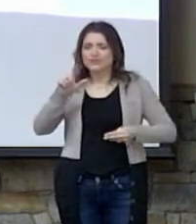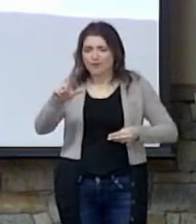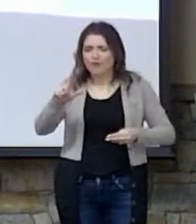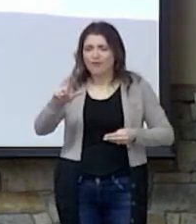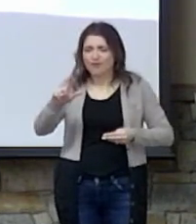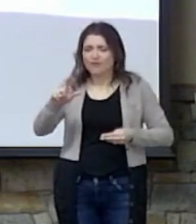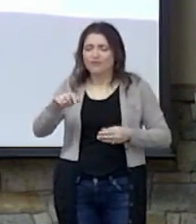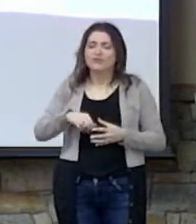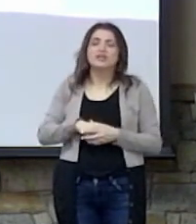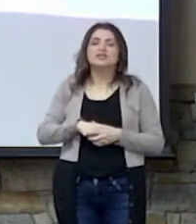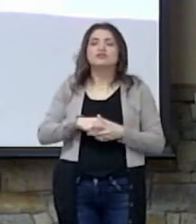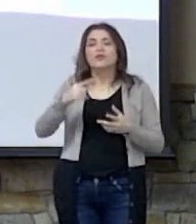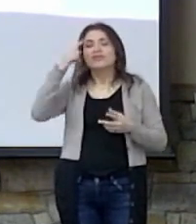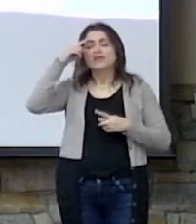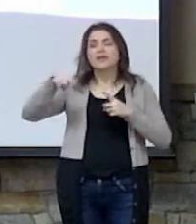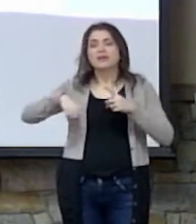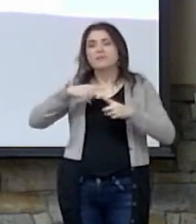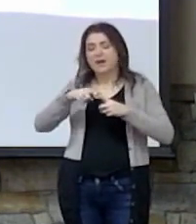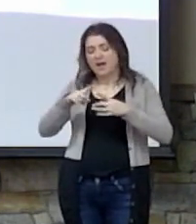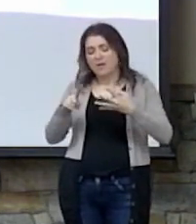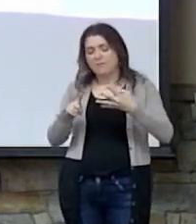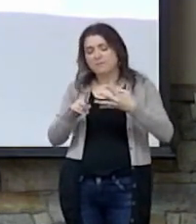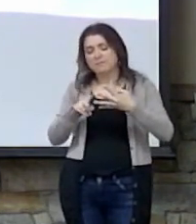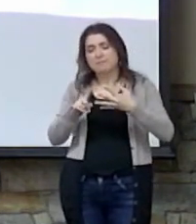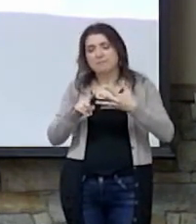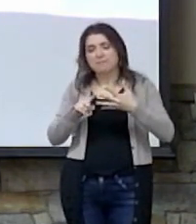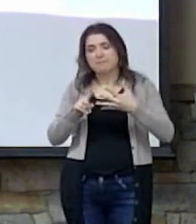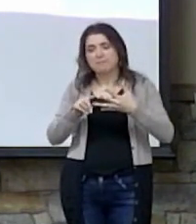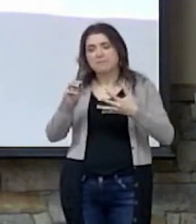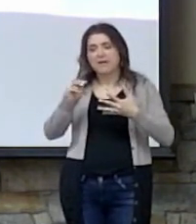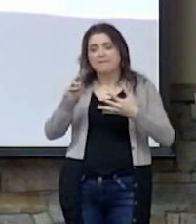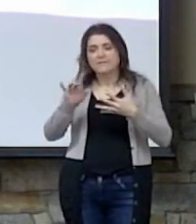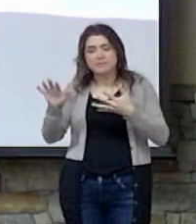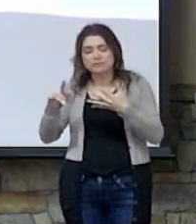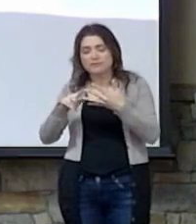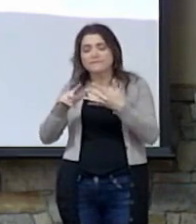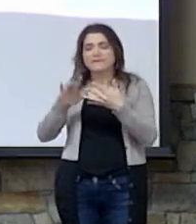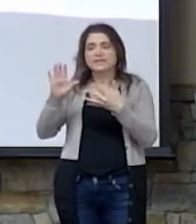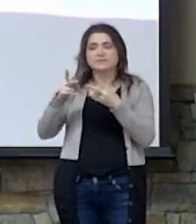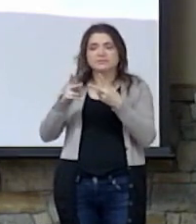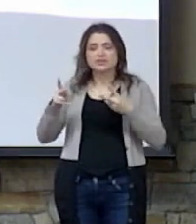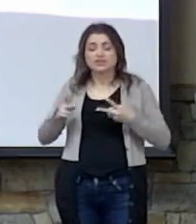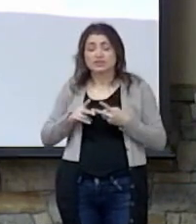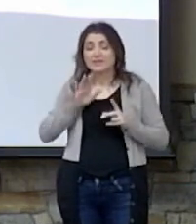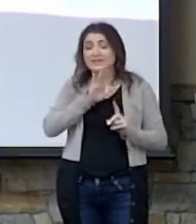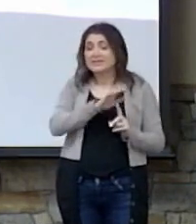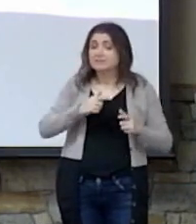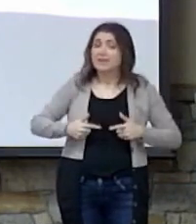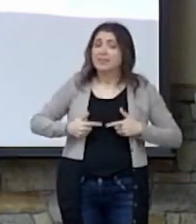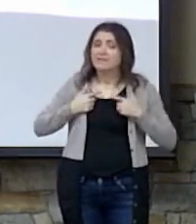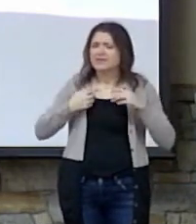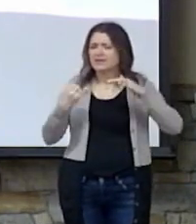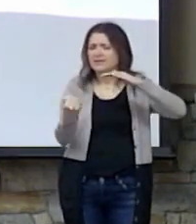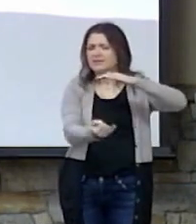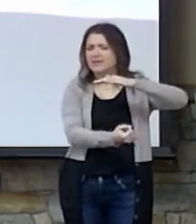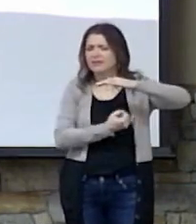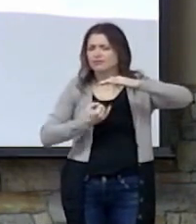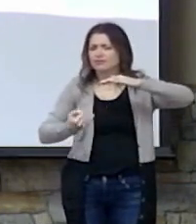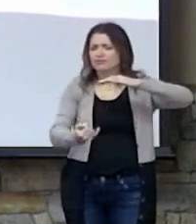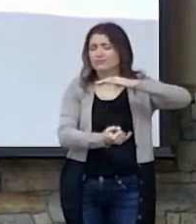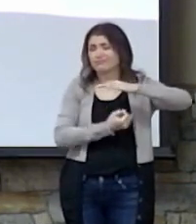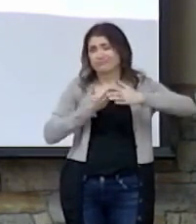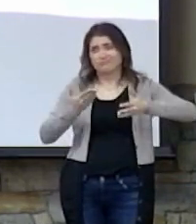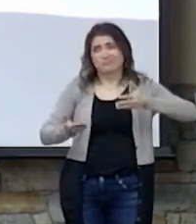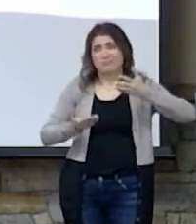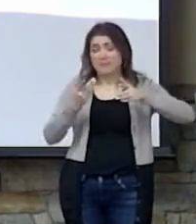think about Mephibosheth and his position as he comes. He's been living in isolation, maybe